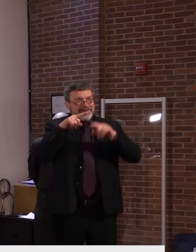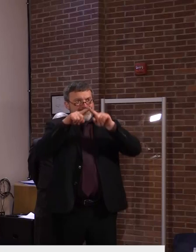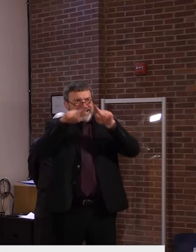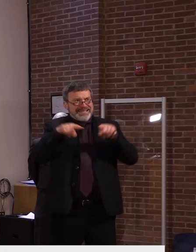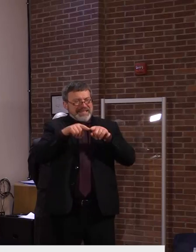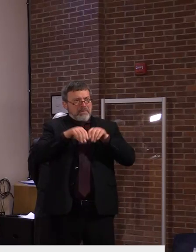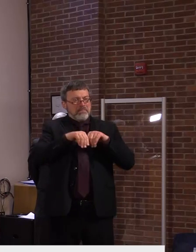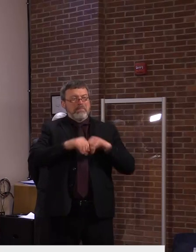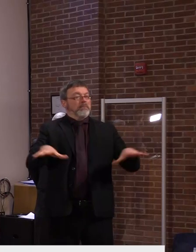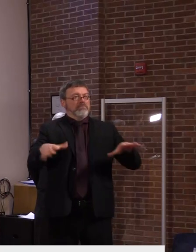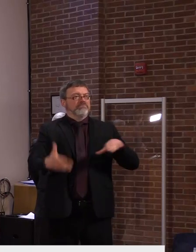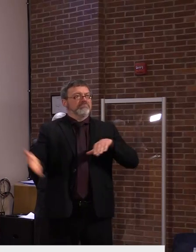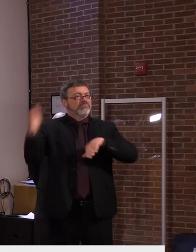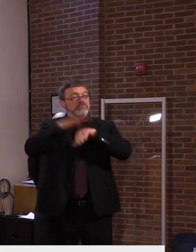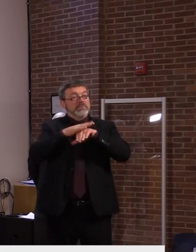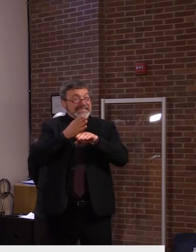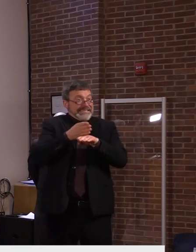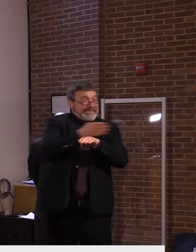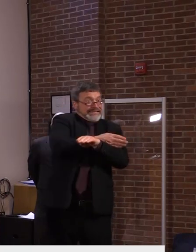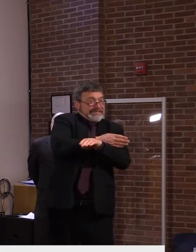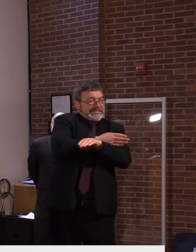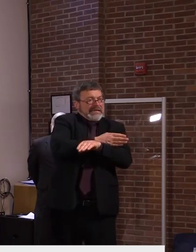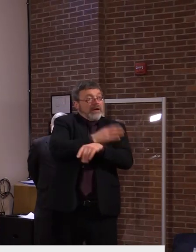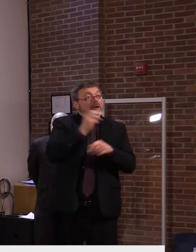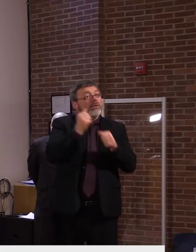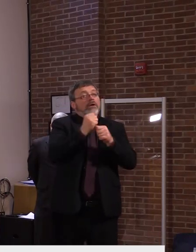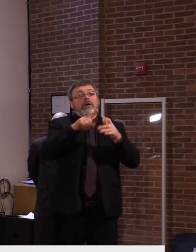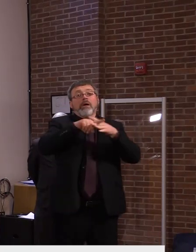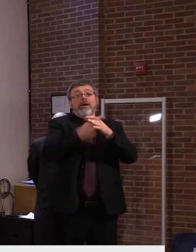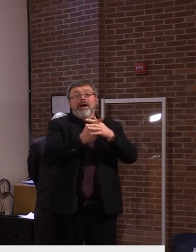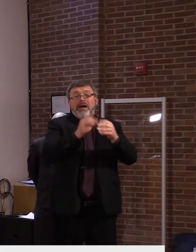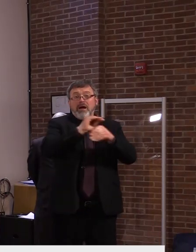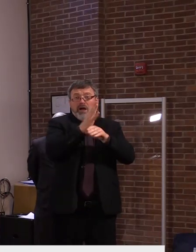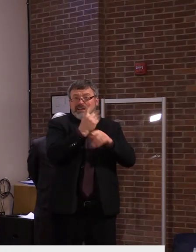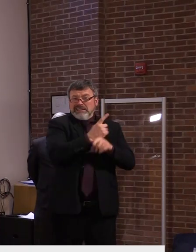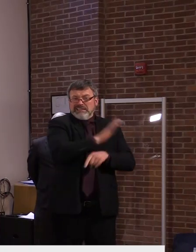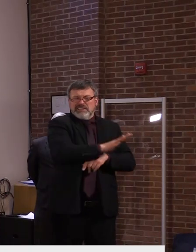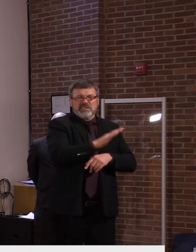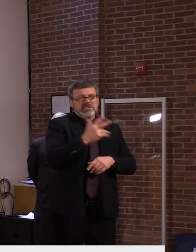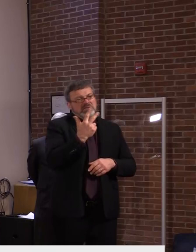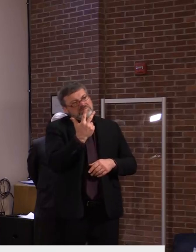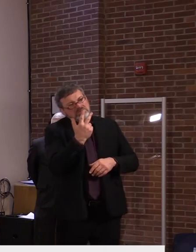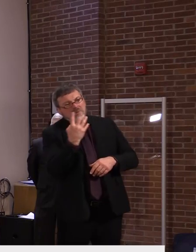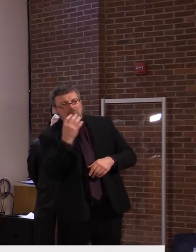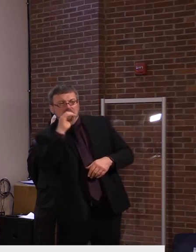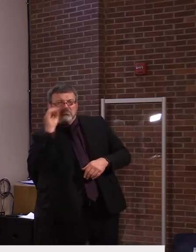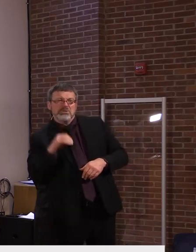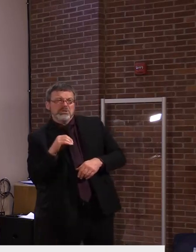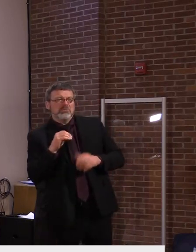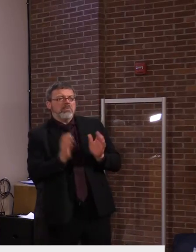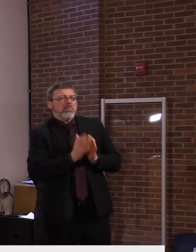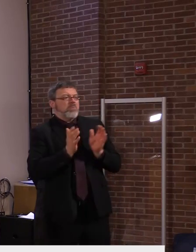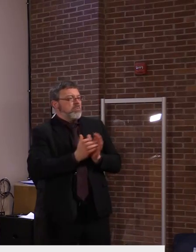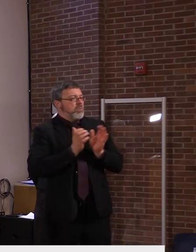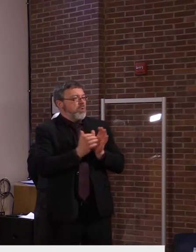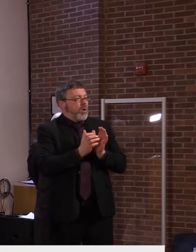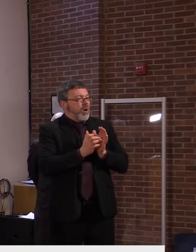an infection. So vaccination is protecting a heck of a lot of people from that.